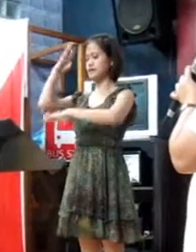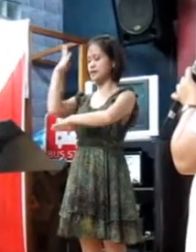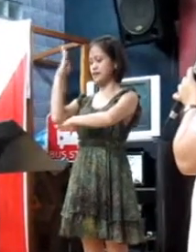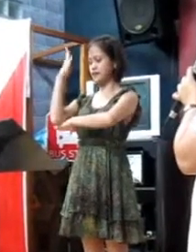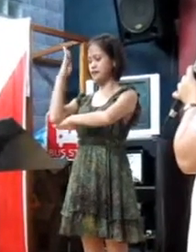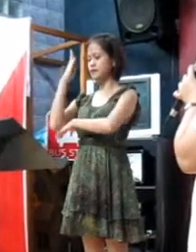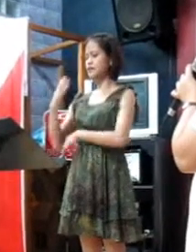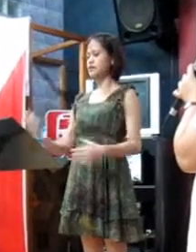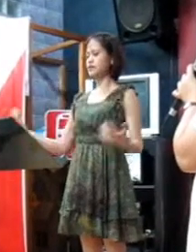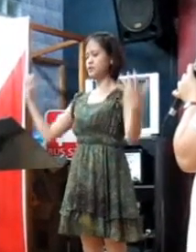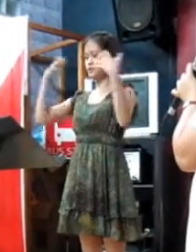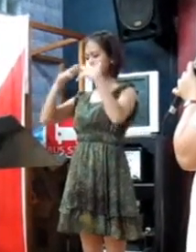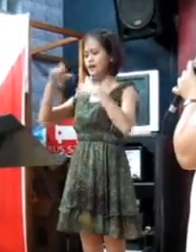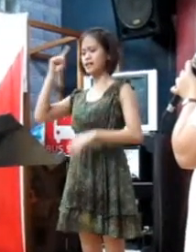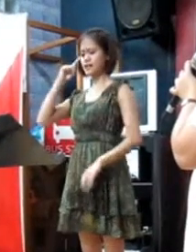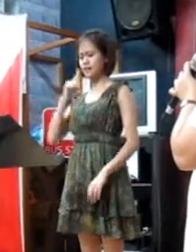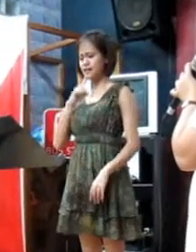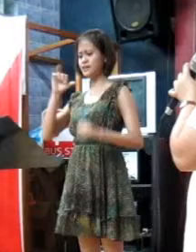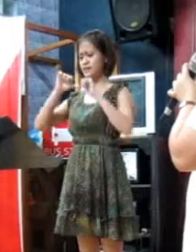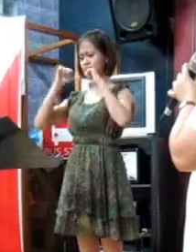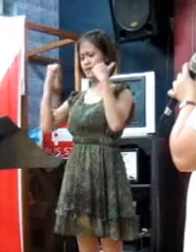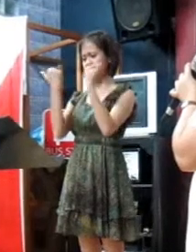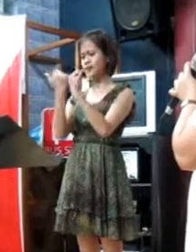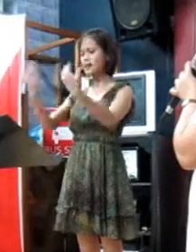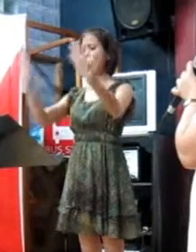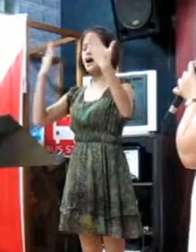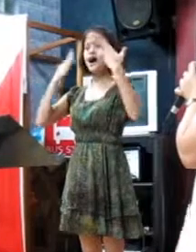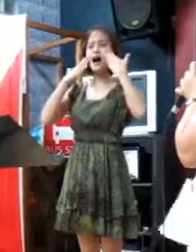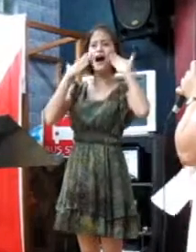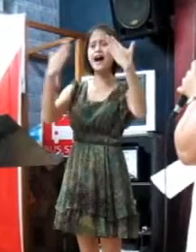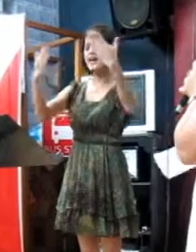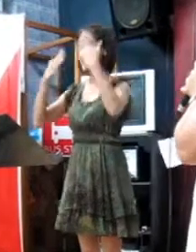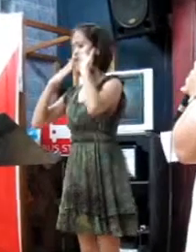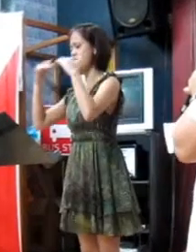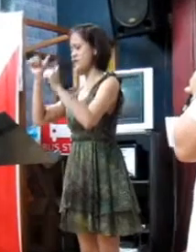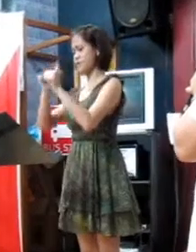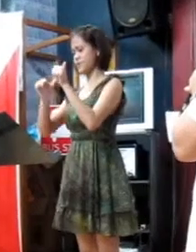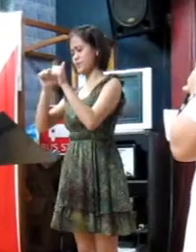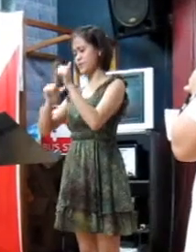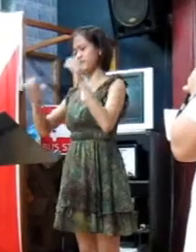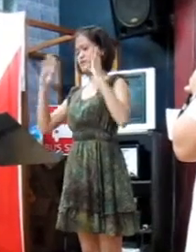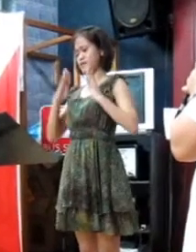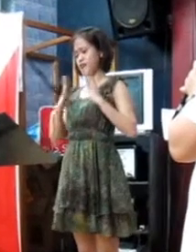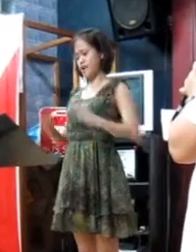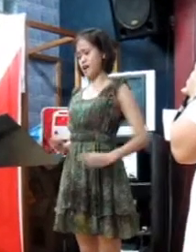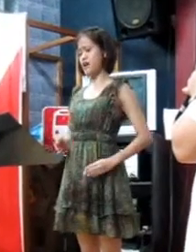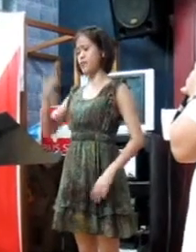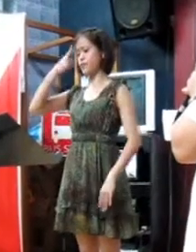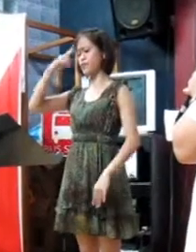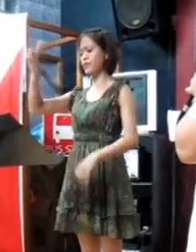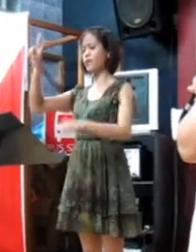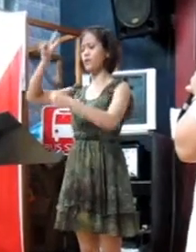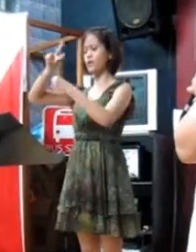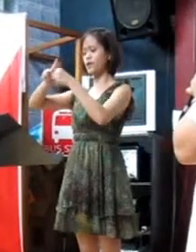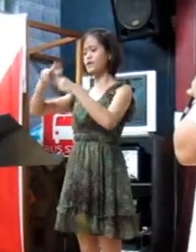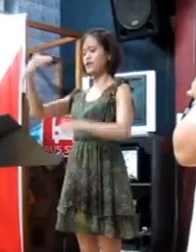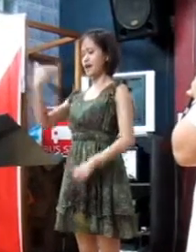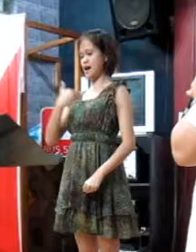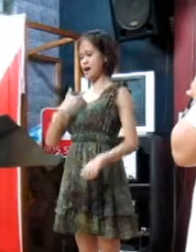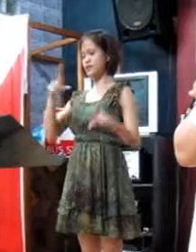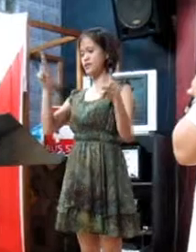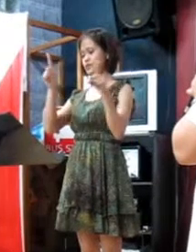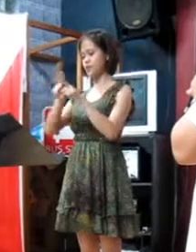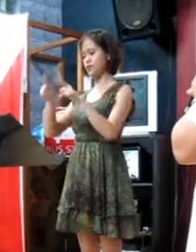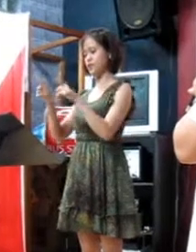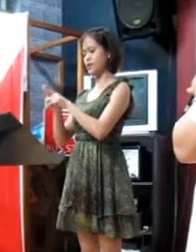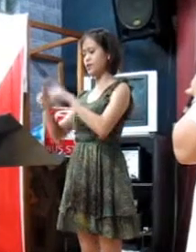Bagaluyos, President of Butuan Integrated Deaf Association. I'd like to thank everybody for